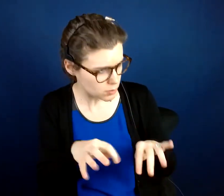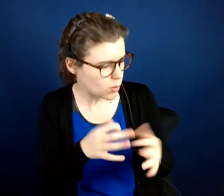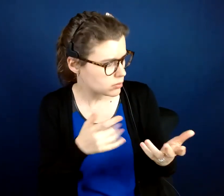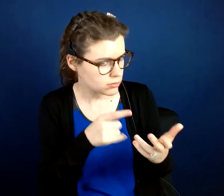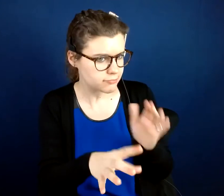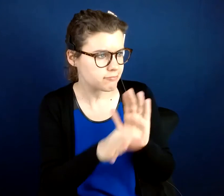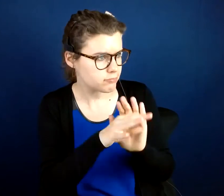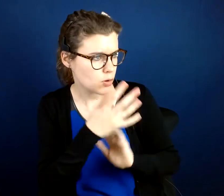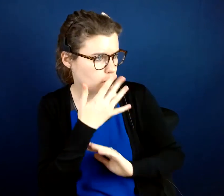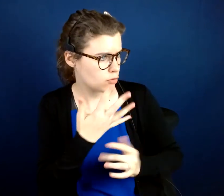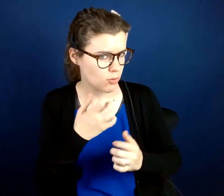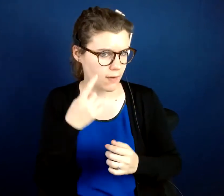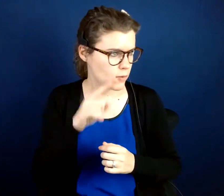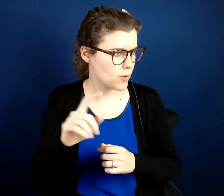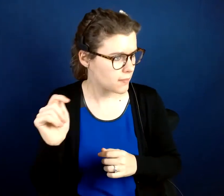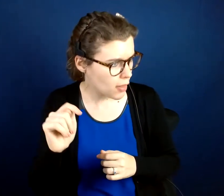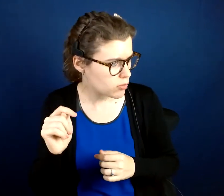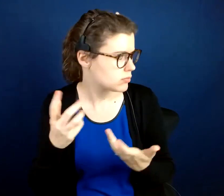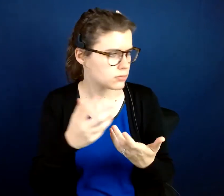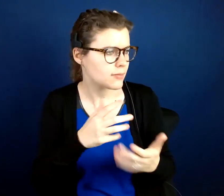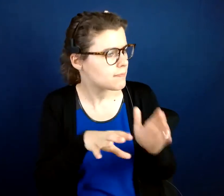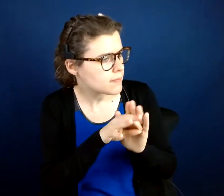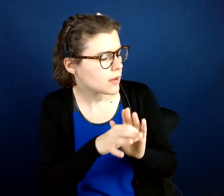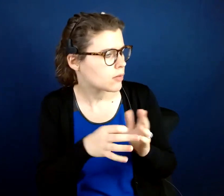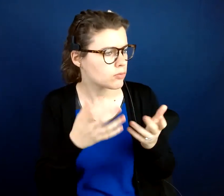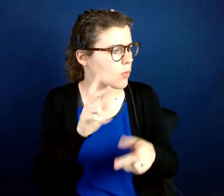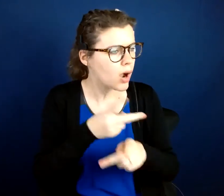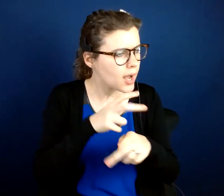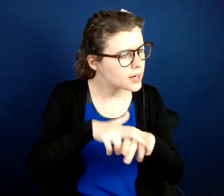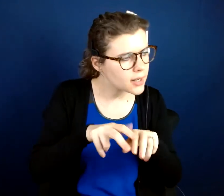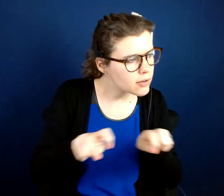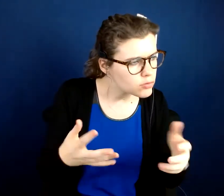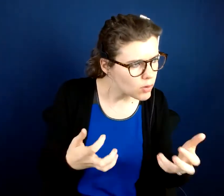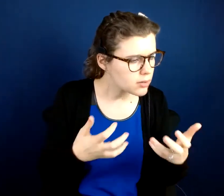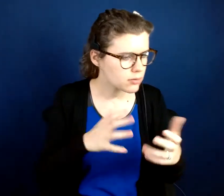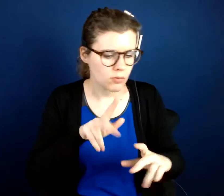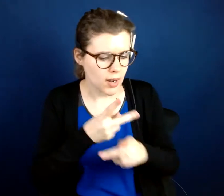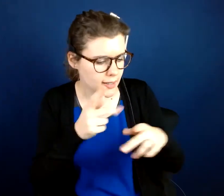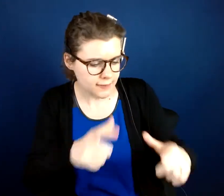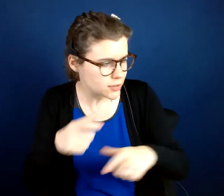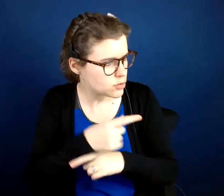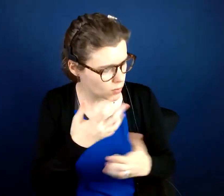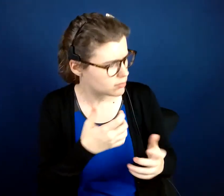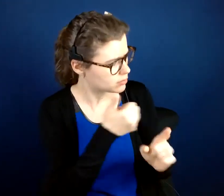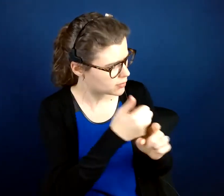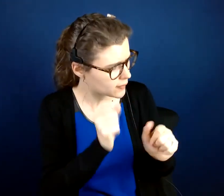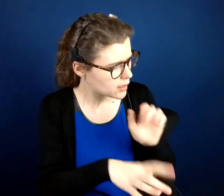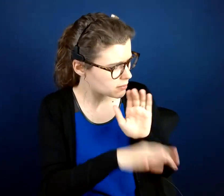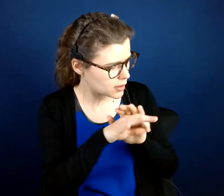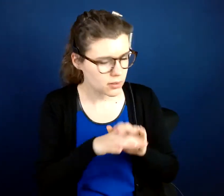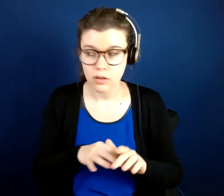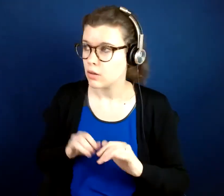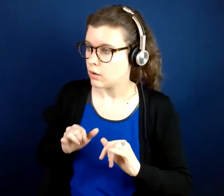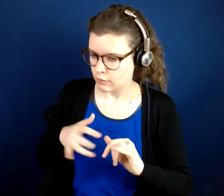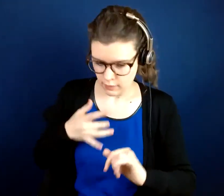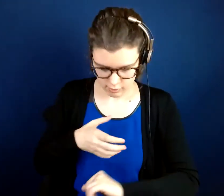what color you want for your bathroom, choose the kind of sofa you want, choose the kind of dishes you want. And that empowers them. And they're like, wow,